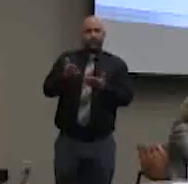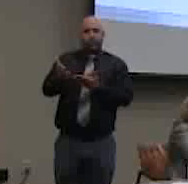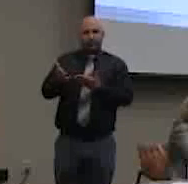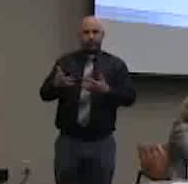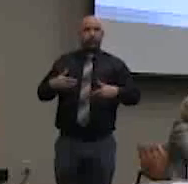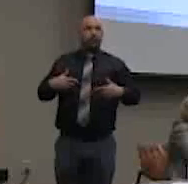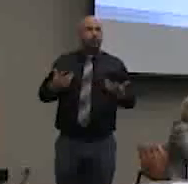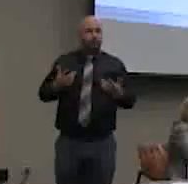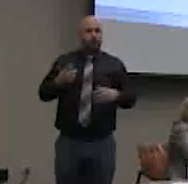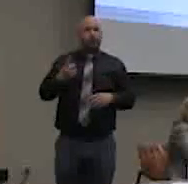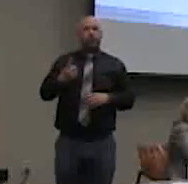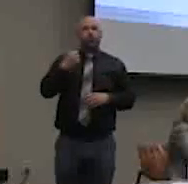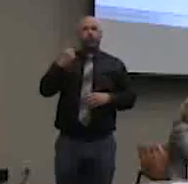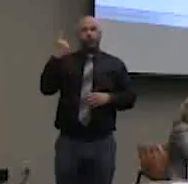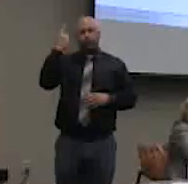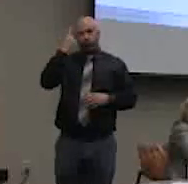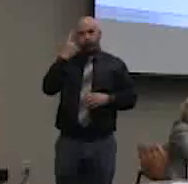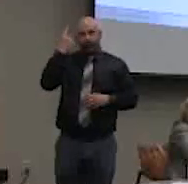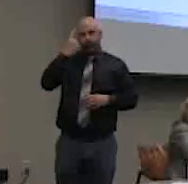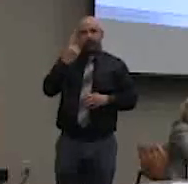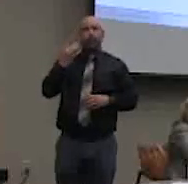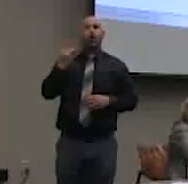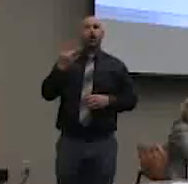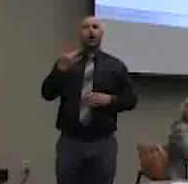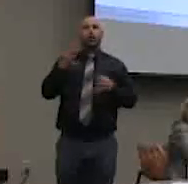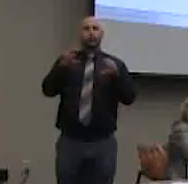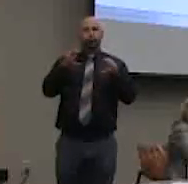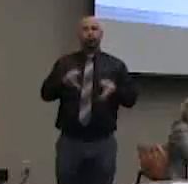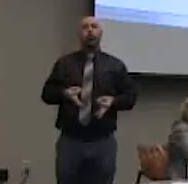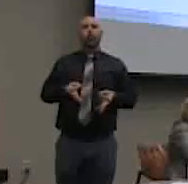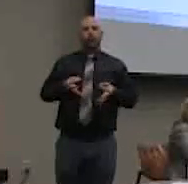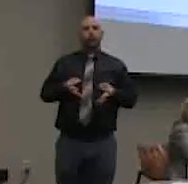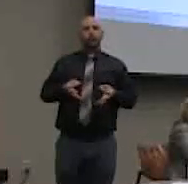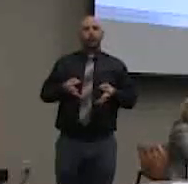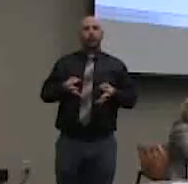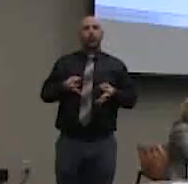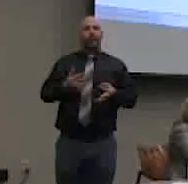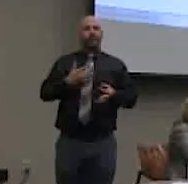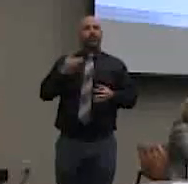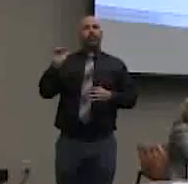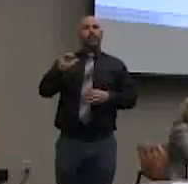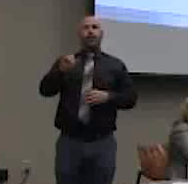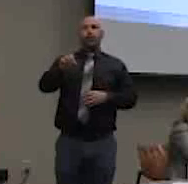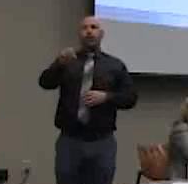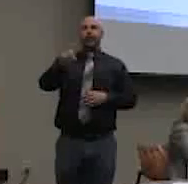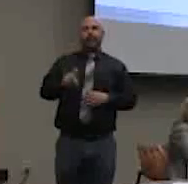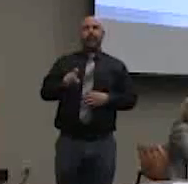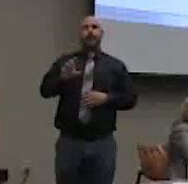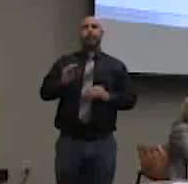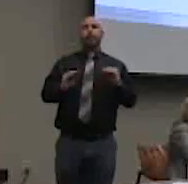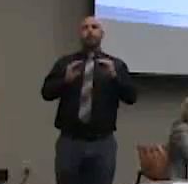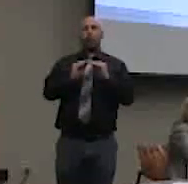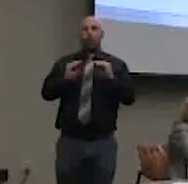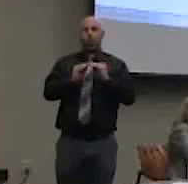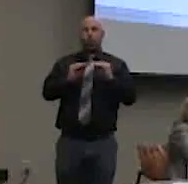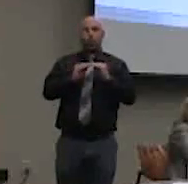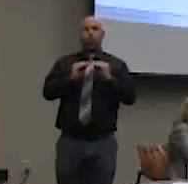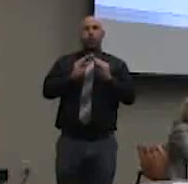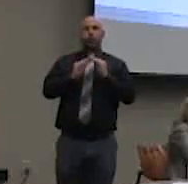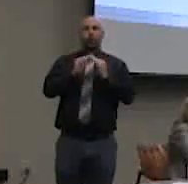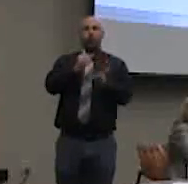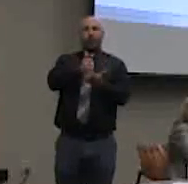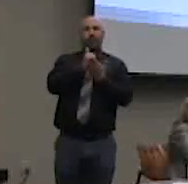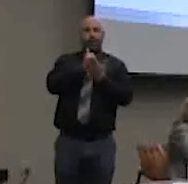was one of the reasons that we chose, because we felt like we needed more community help to